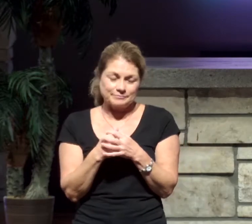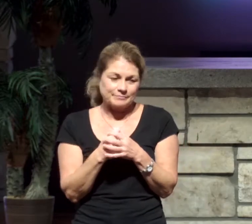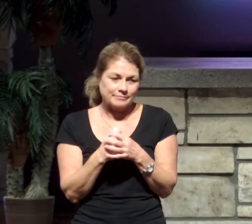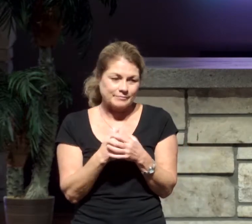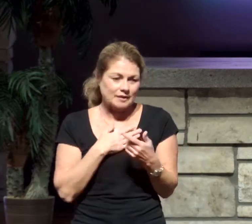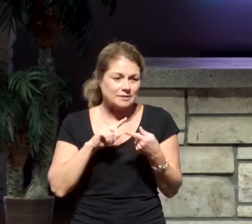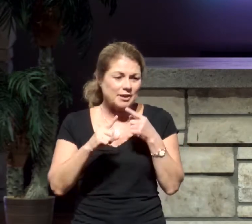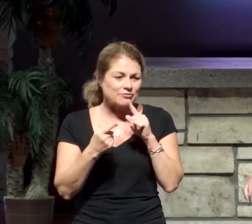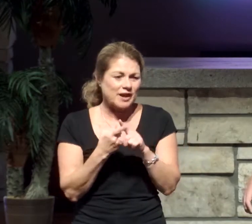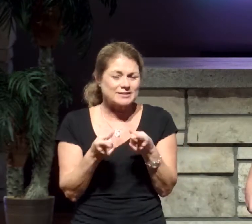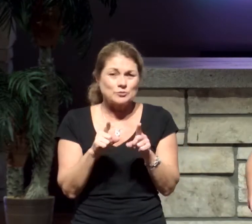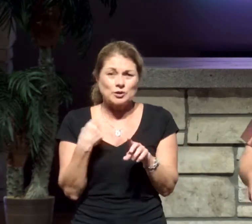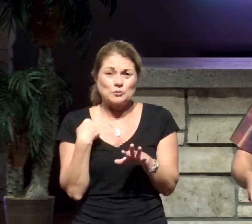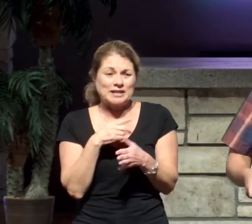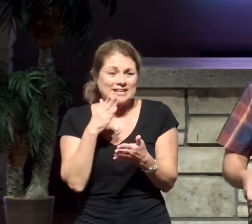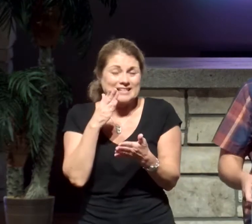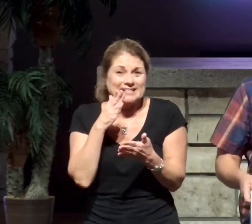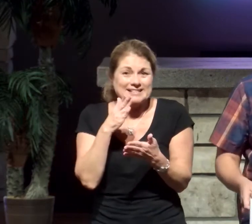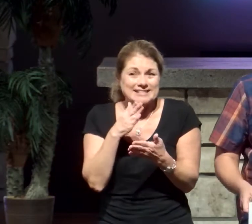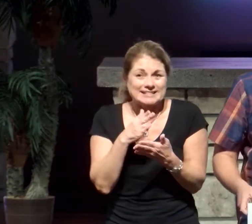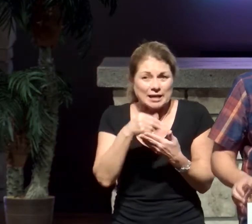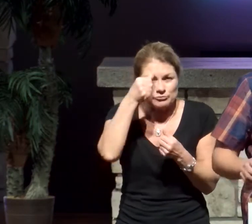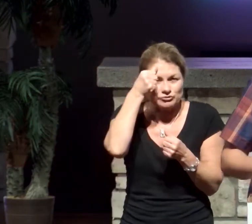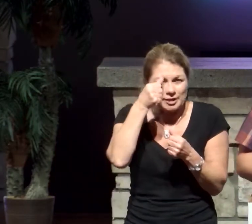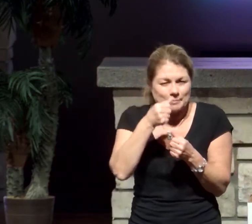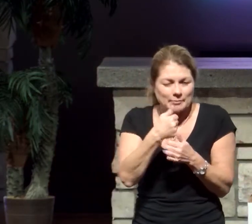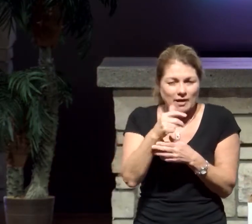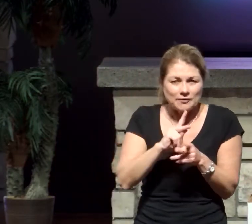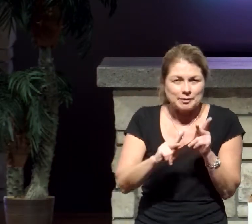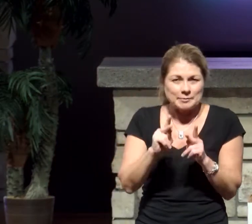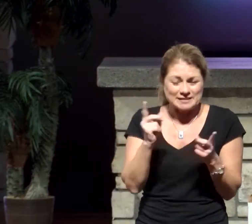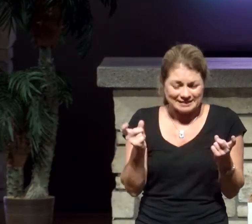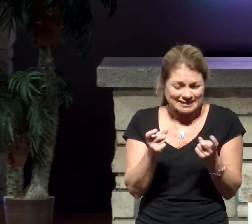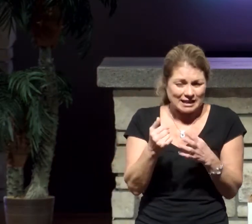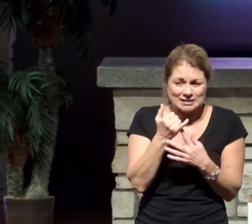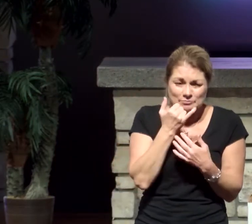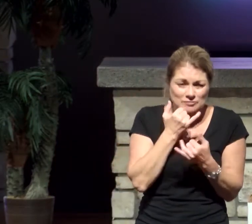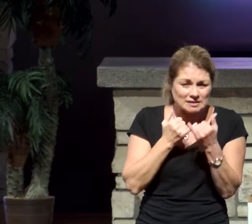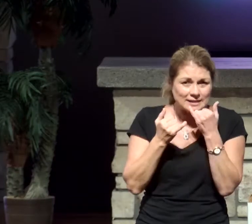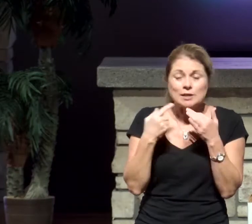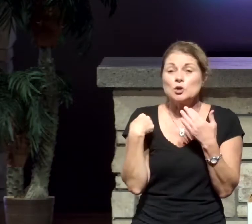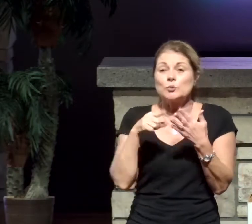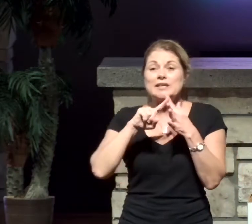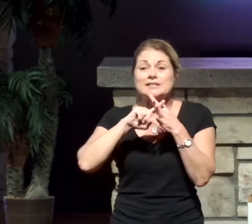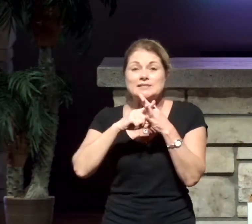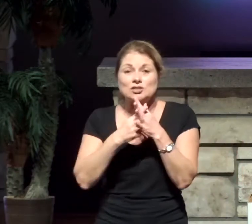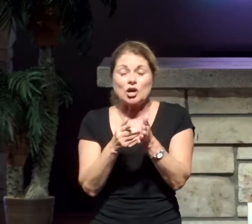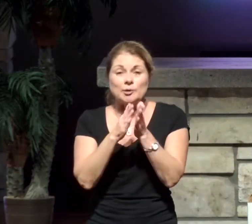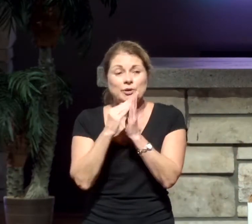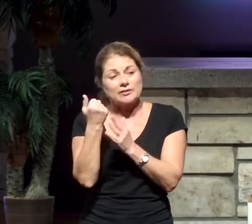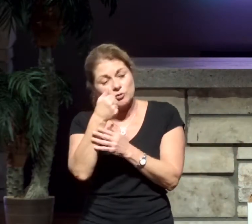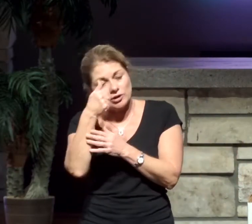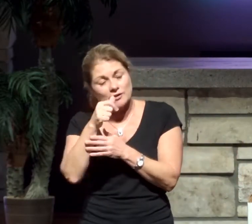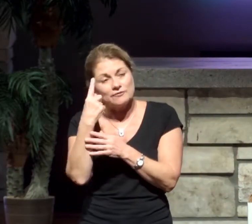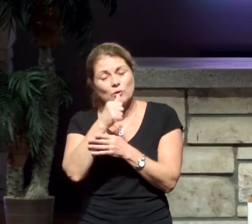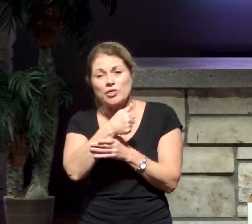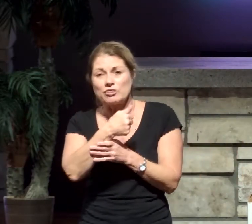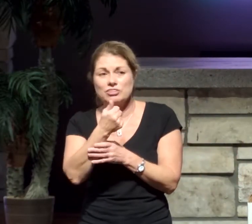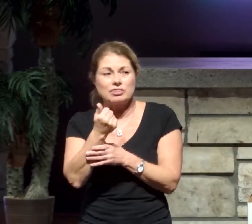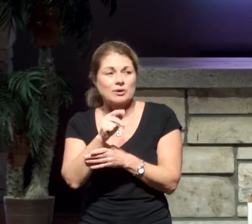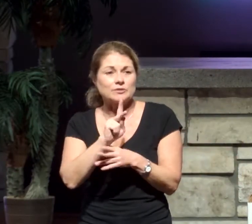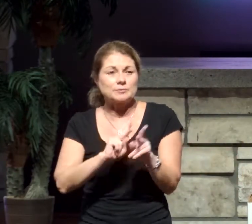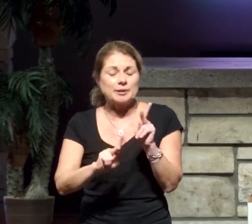You see, friends, when we stop keeping records of wrongs, we can start praying for those in our lives. And as Jesus points out today, it